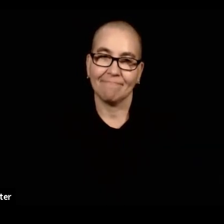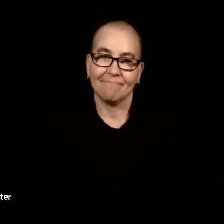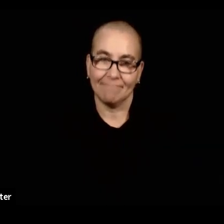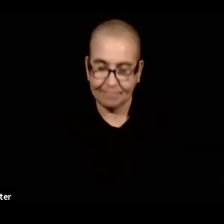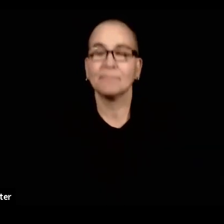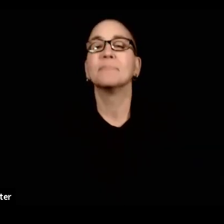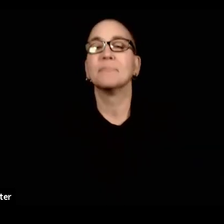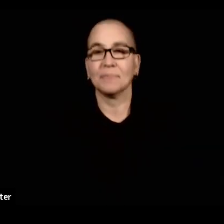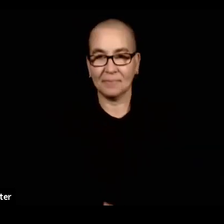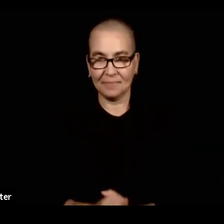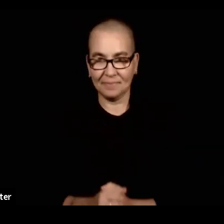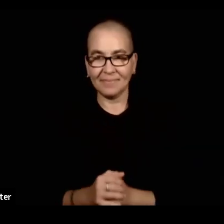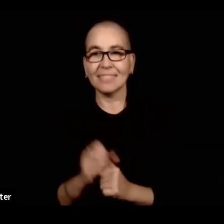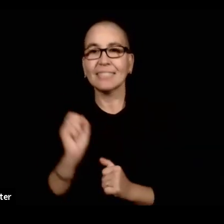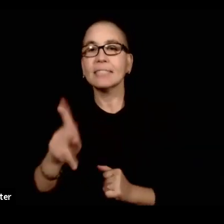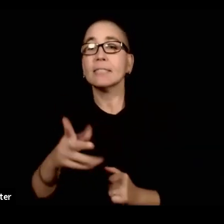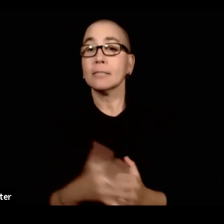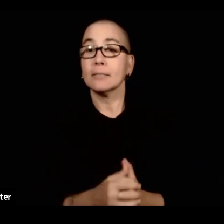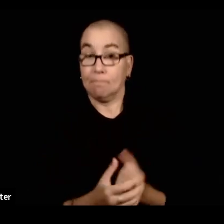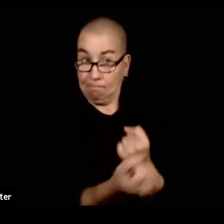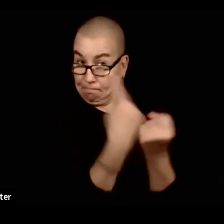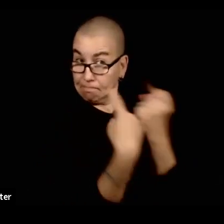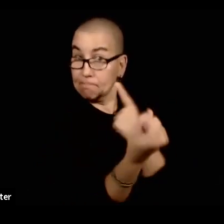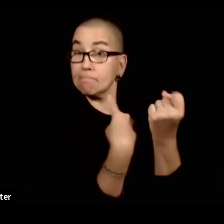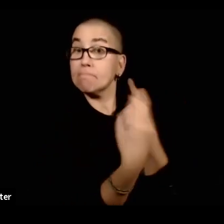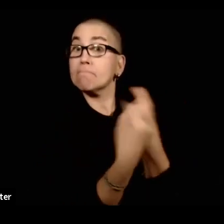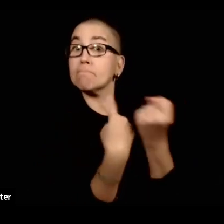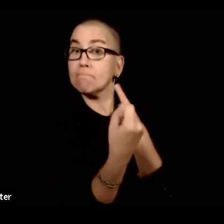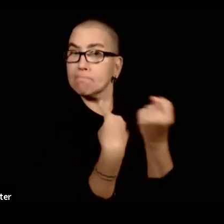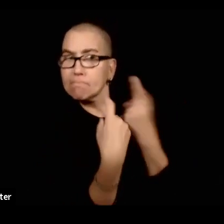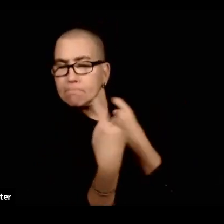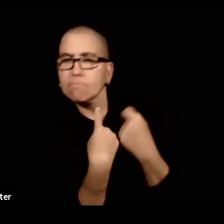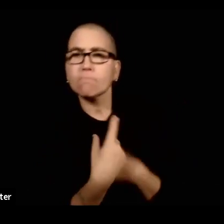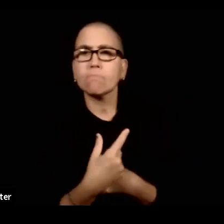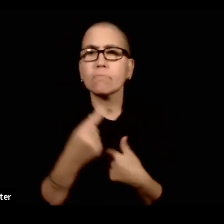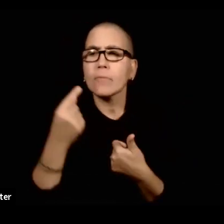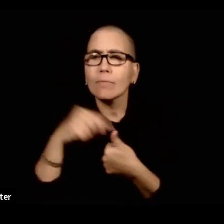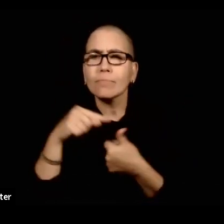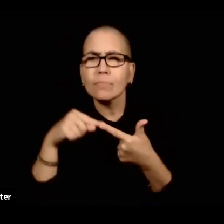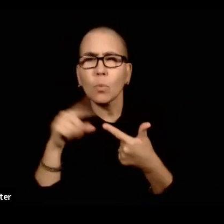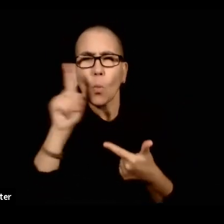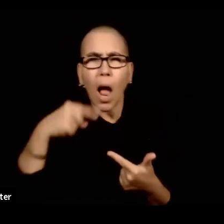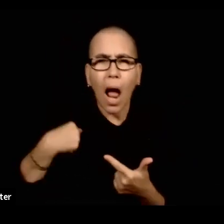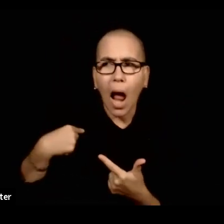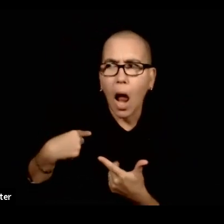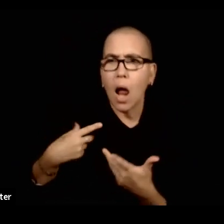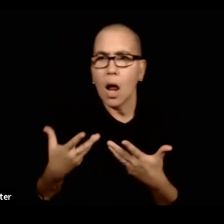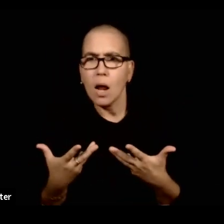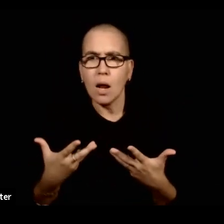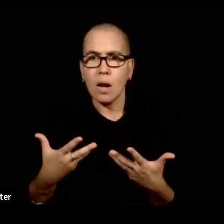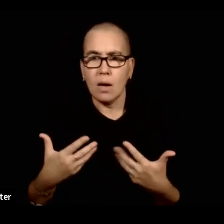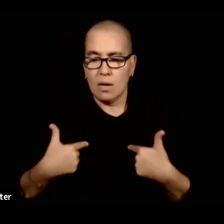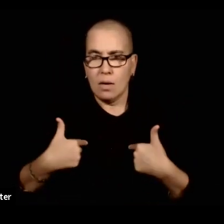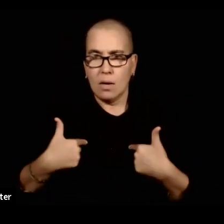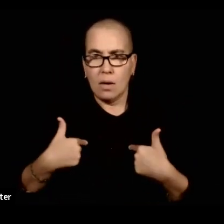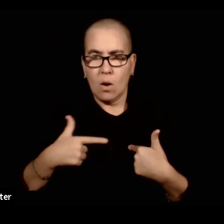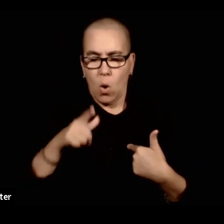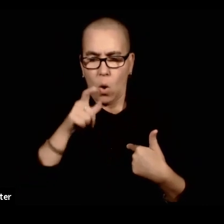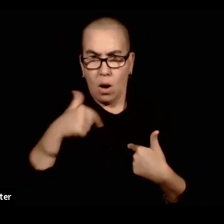of the case. So from the individual who is originally ill with COVID, and